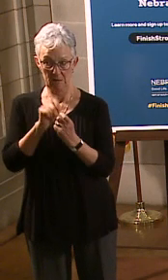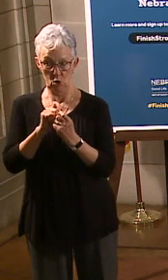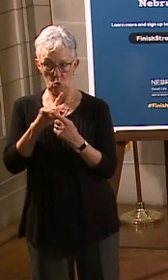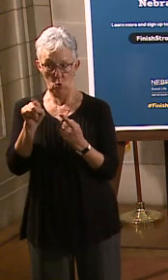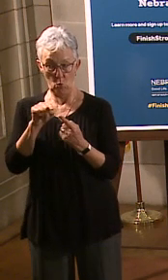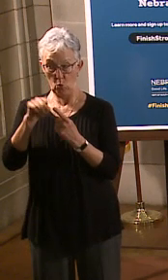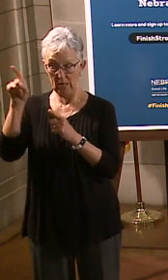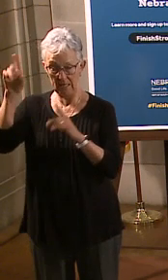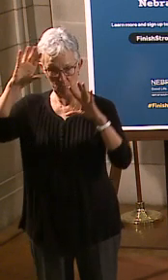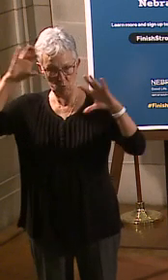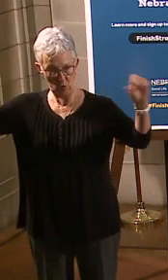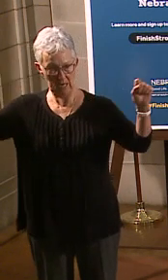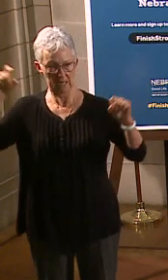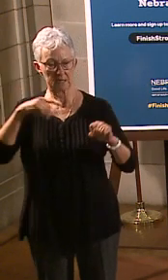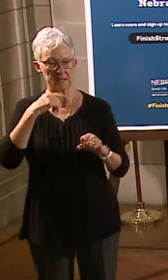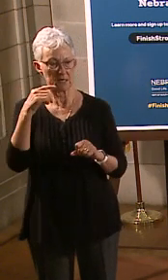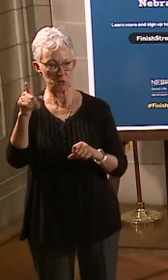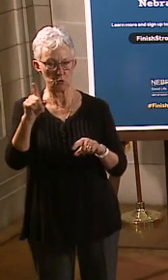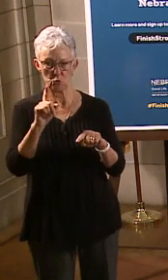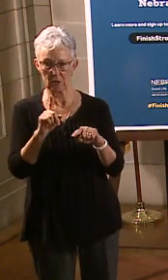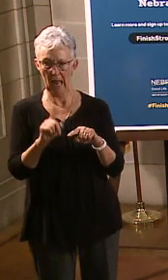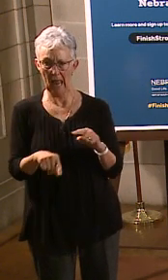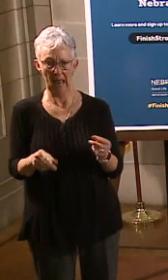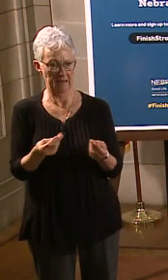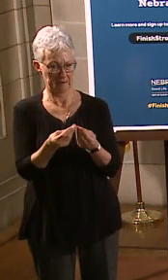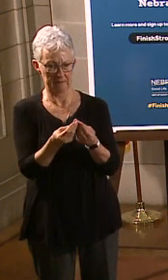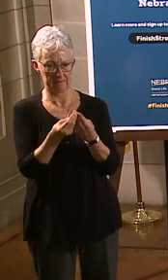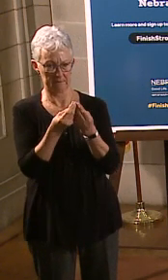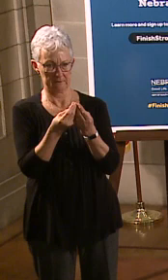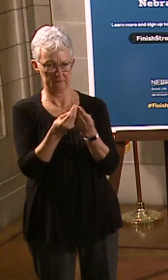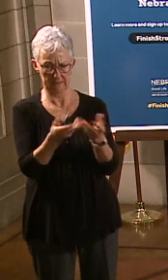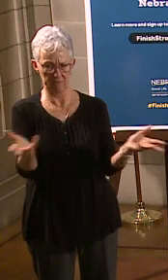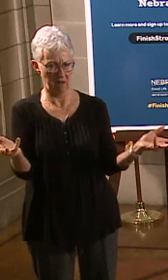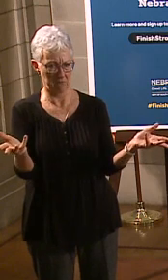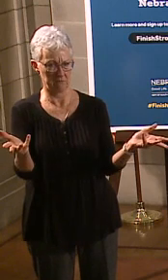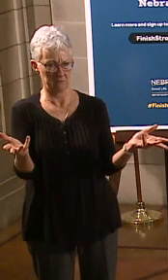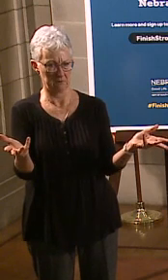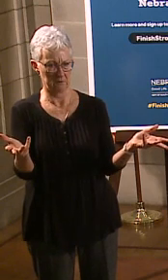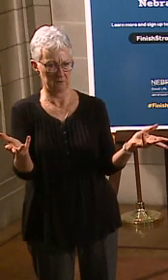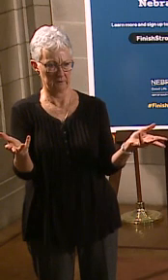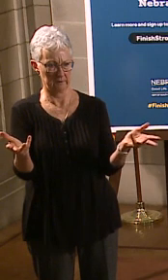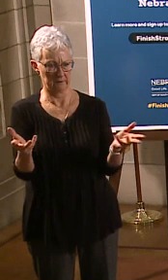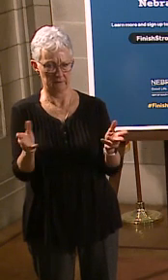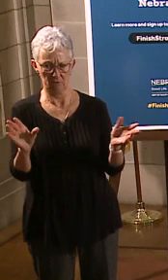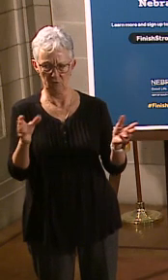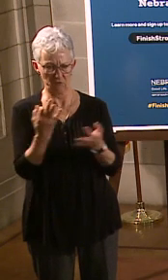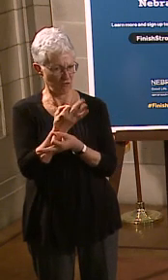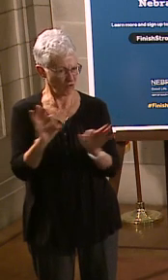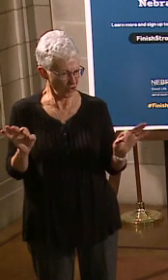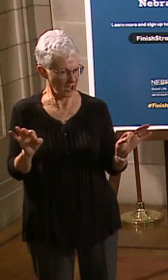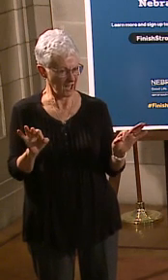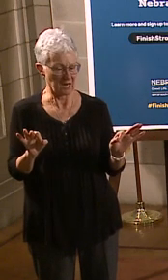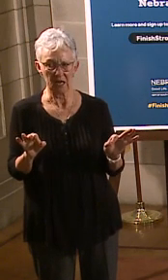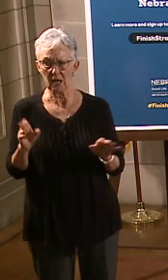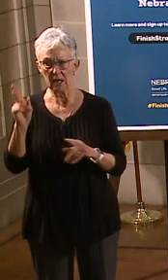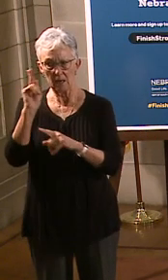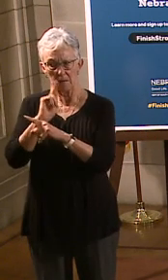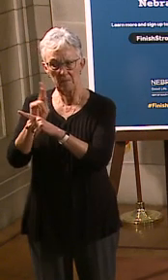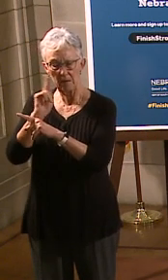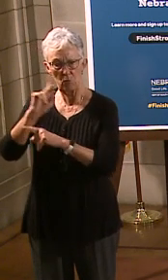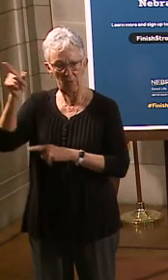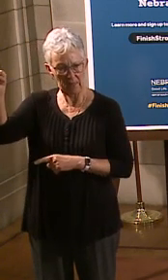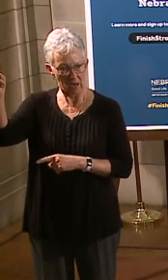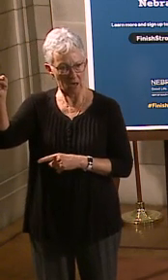talks about, well, you can't give out water, specifically the reason for that being in that bill was that people were electioneering. They're